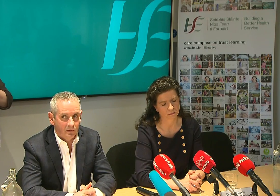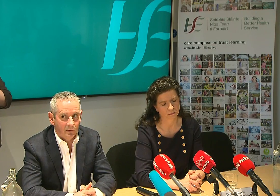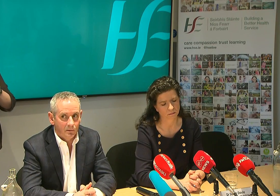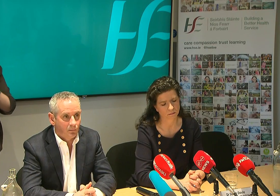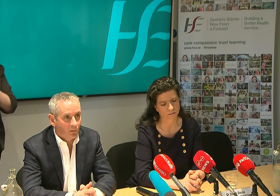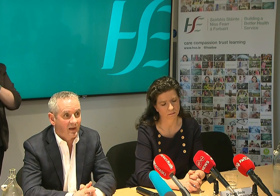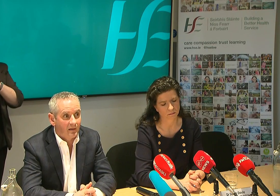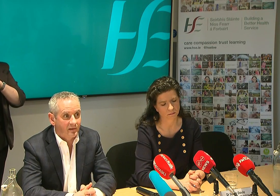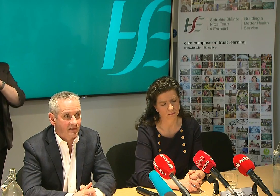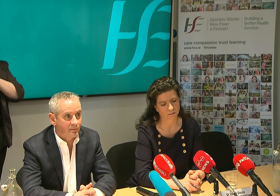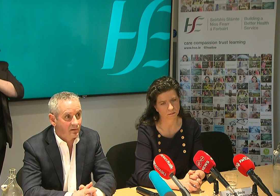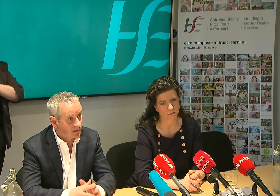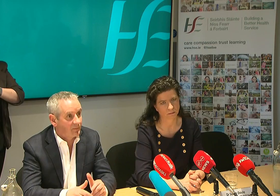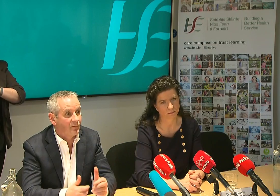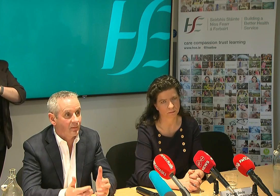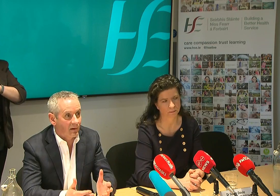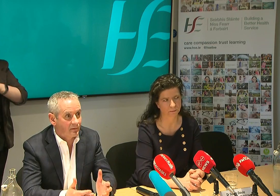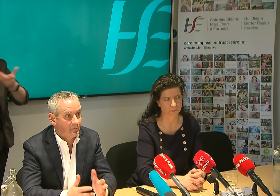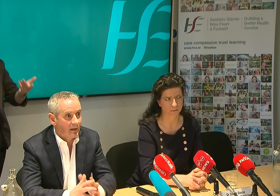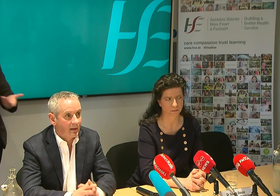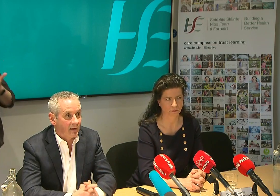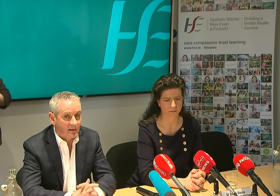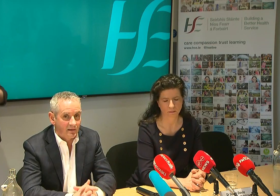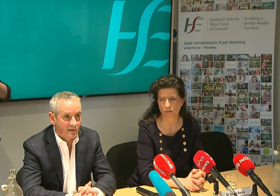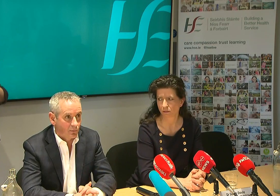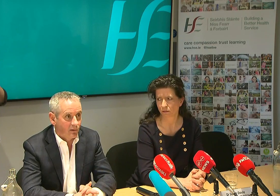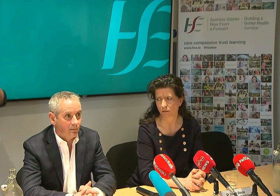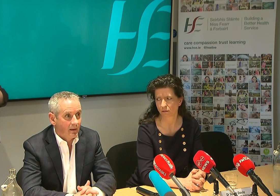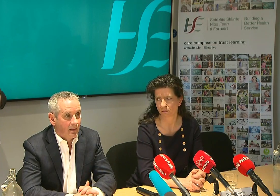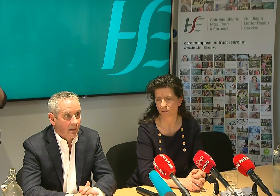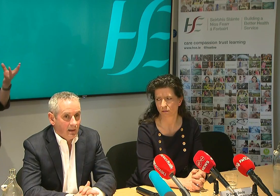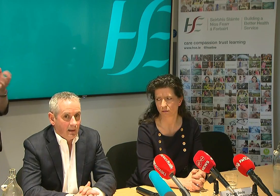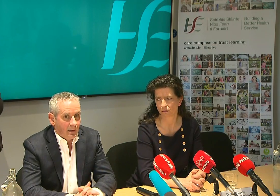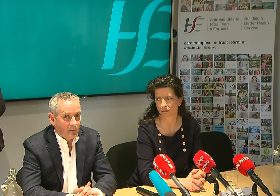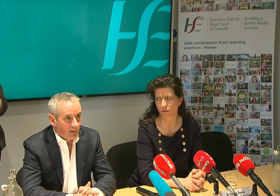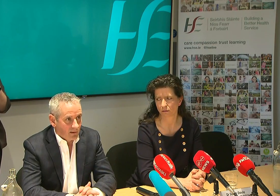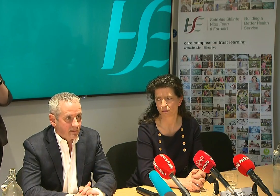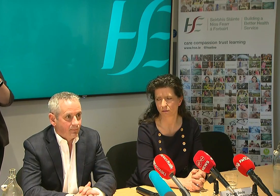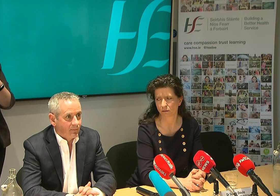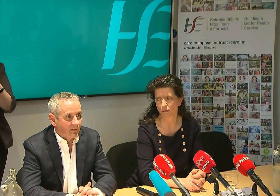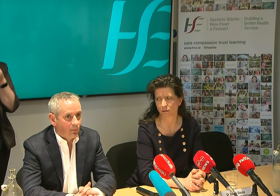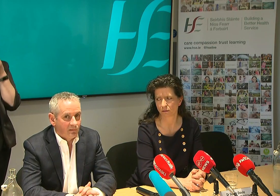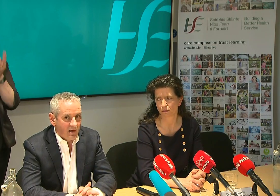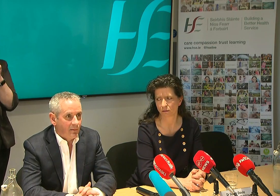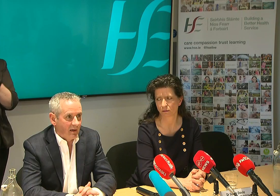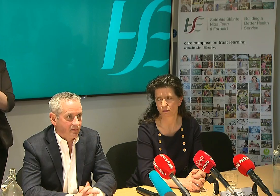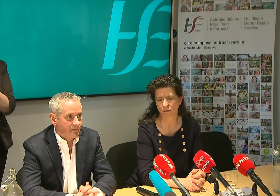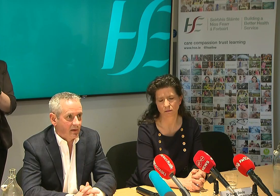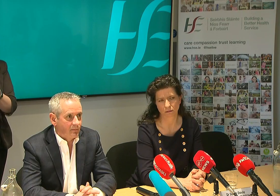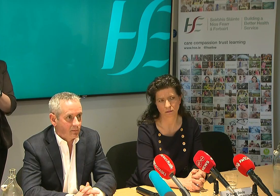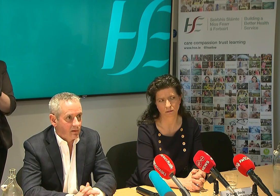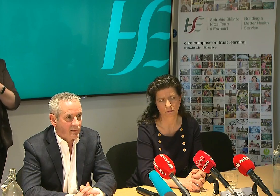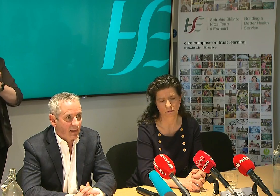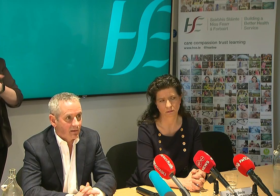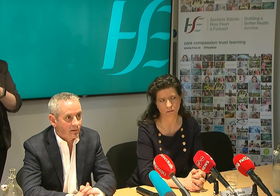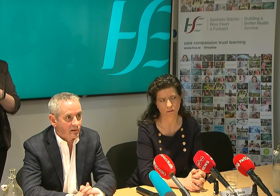So, you know, when we galvanise communities, it can be very powerful, and I think this is one virus that will really benefit